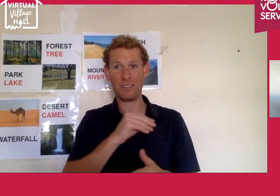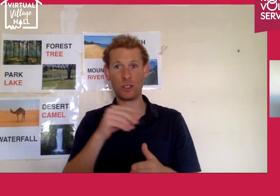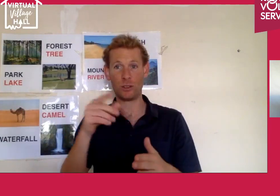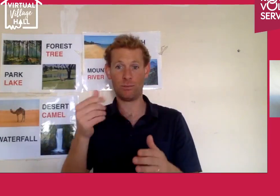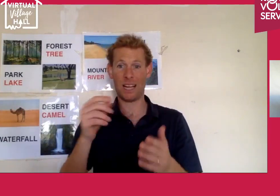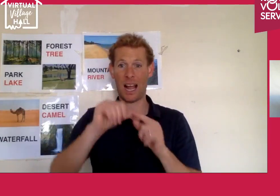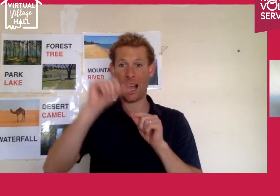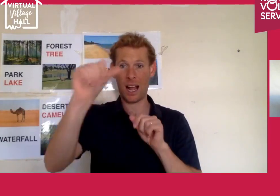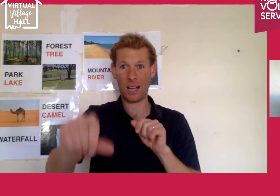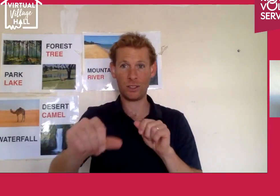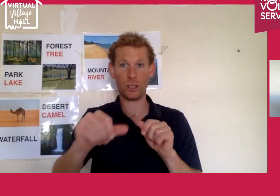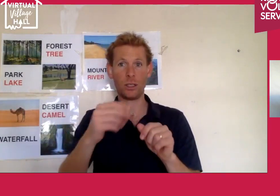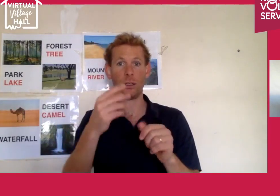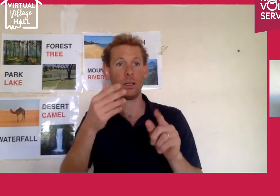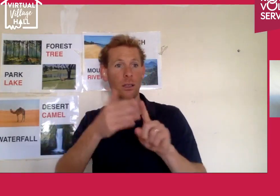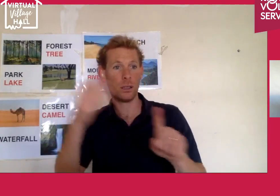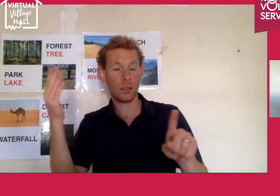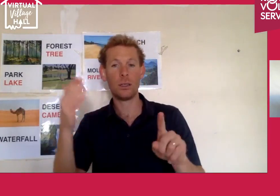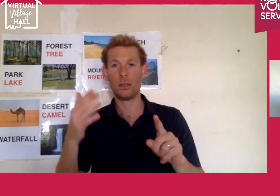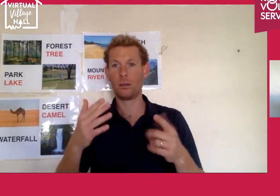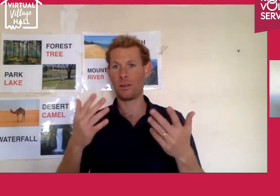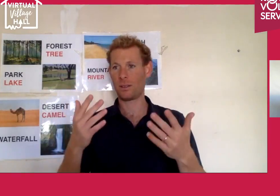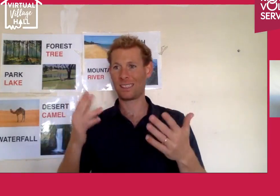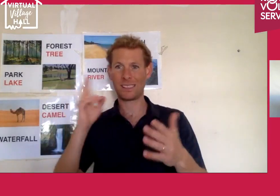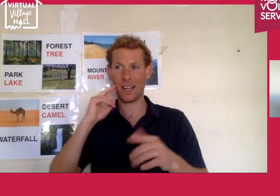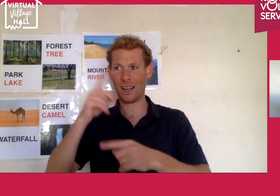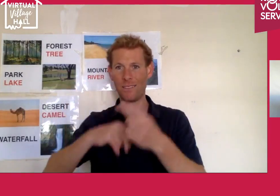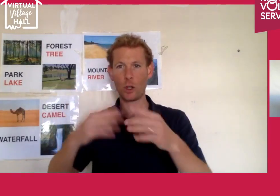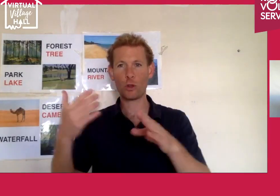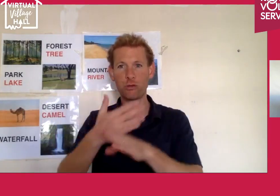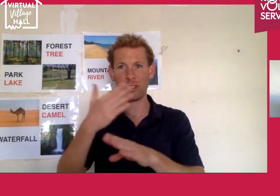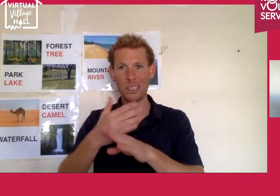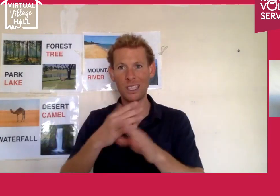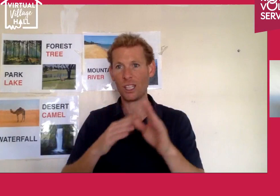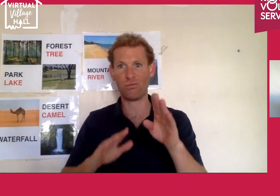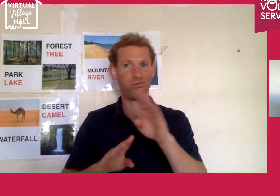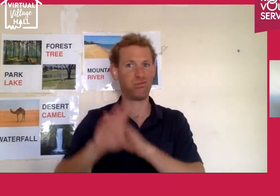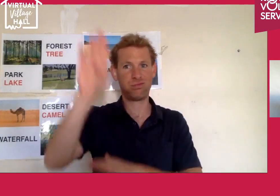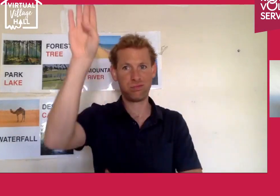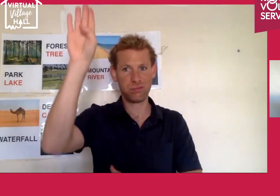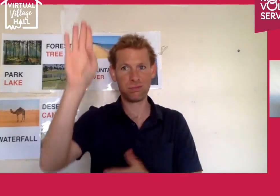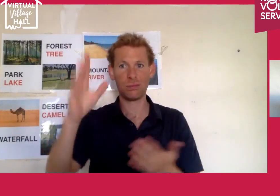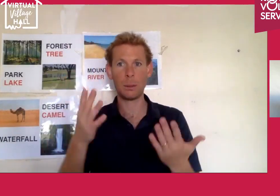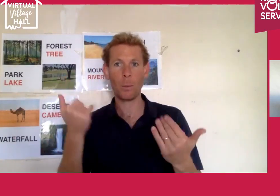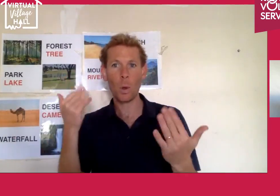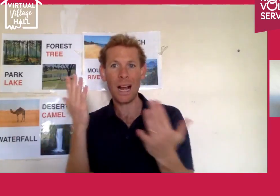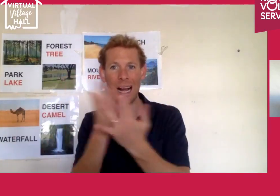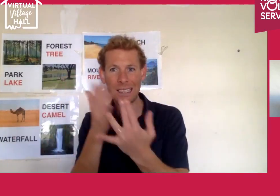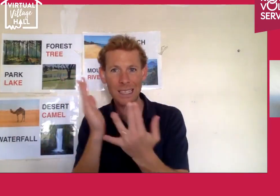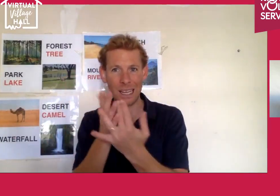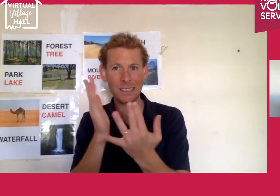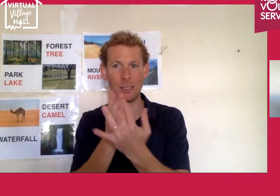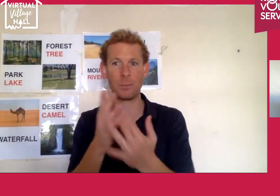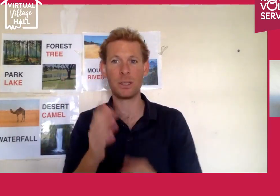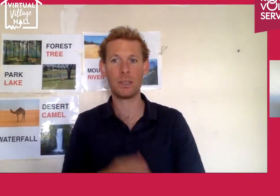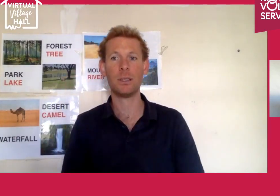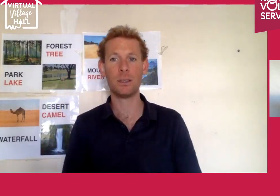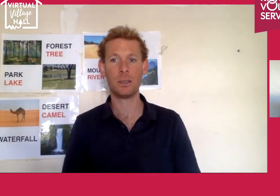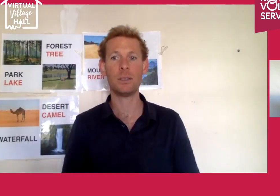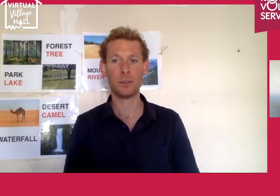And after 2003, when it became recognized, the deaf community then started to have access